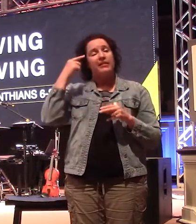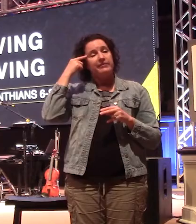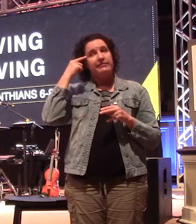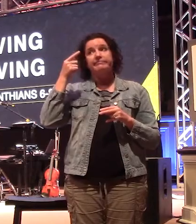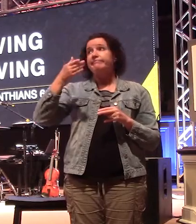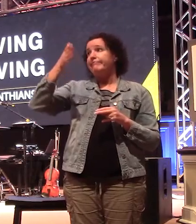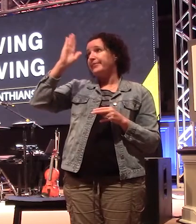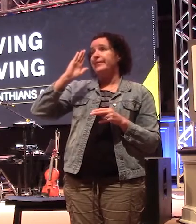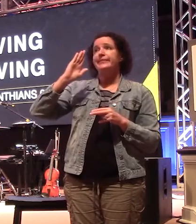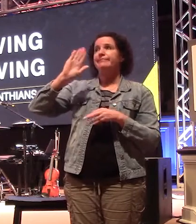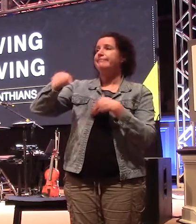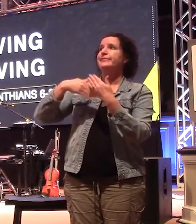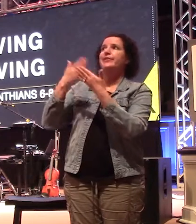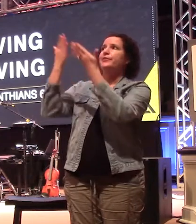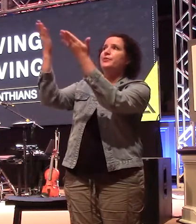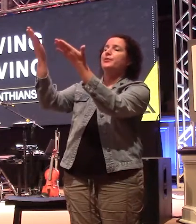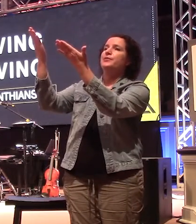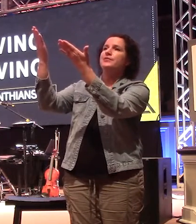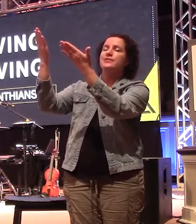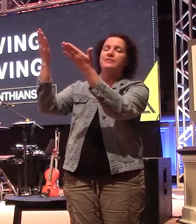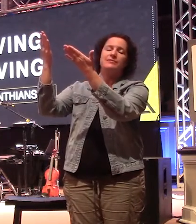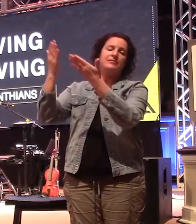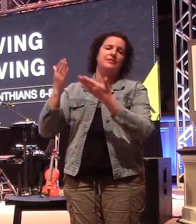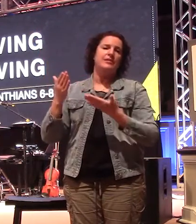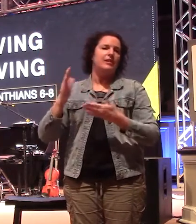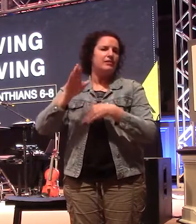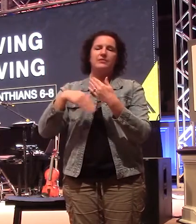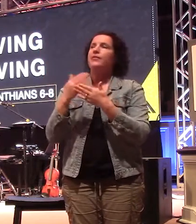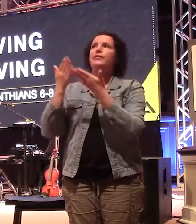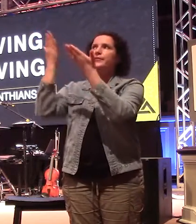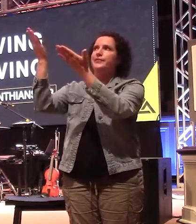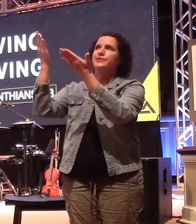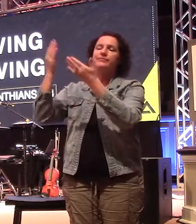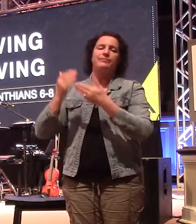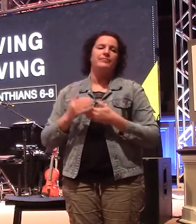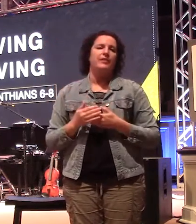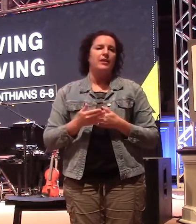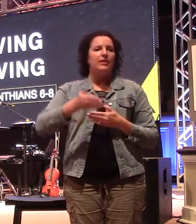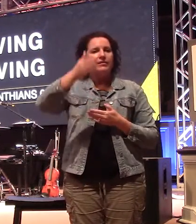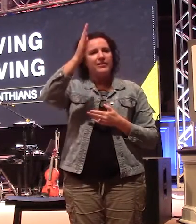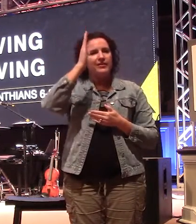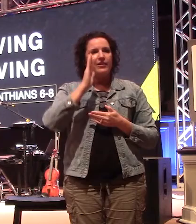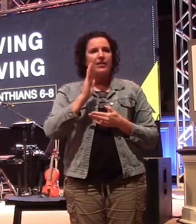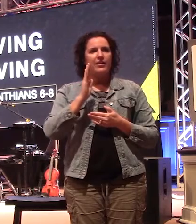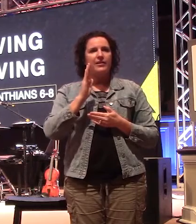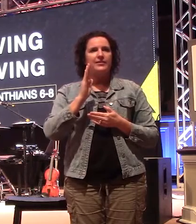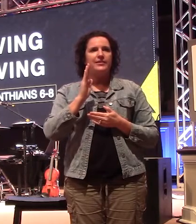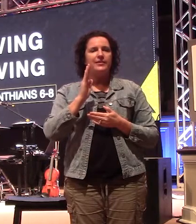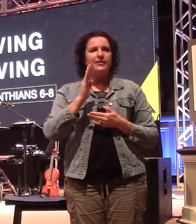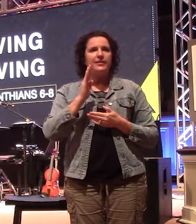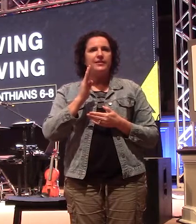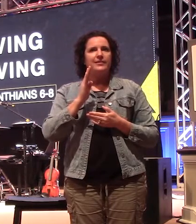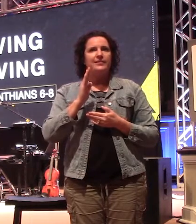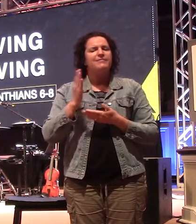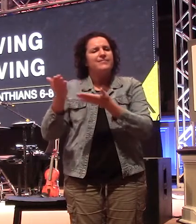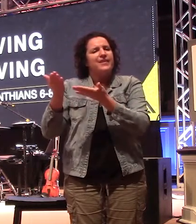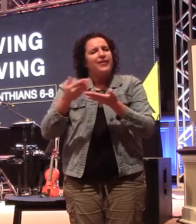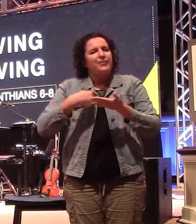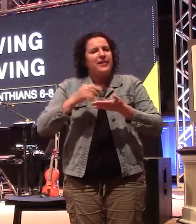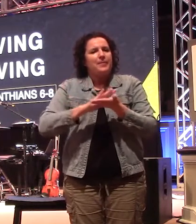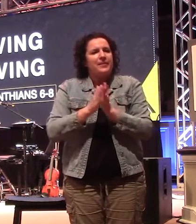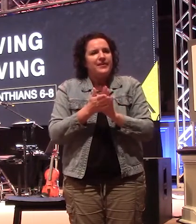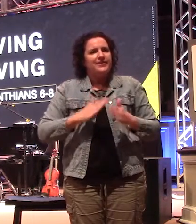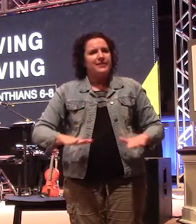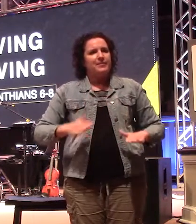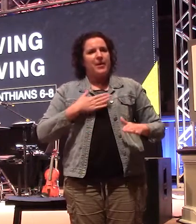sell every gun I have and give it to you, it's all yours. So God just kind of brought a peace to my heart. I